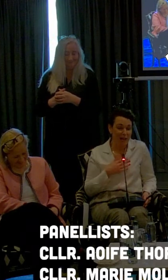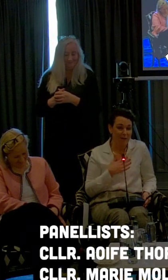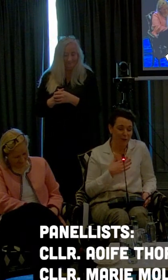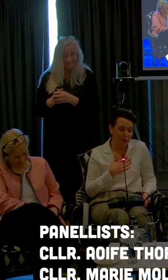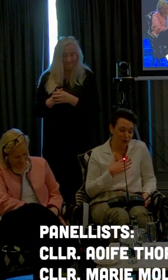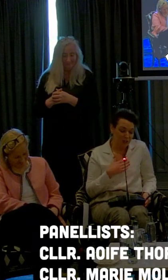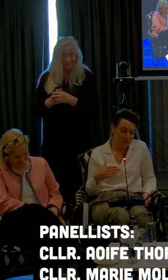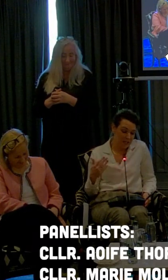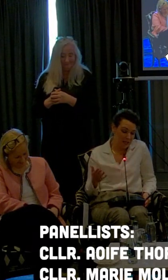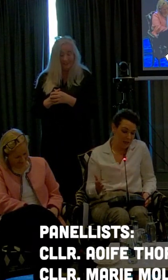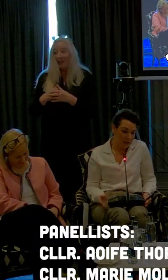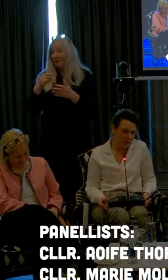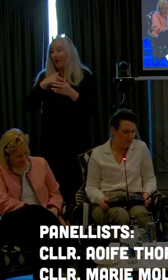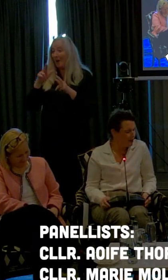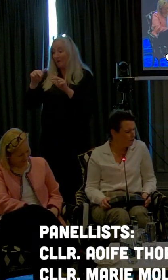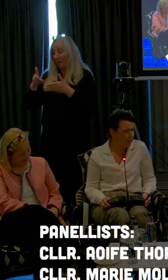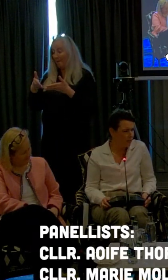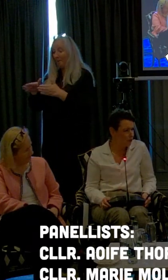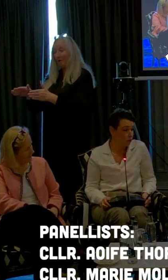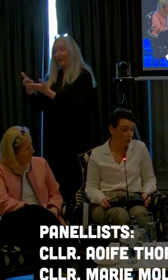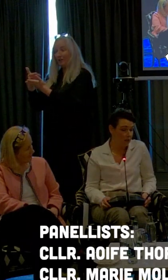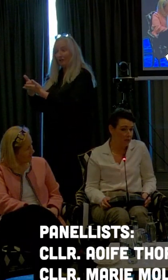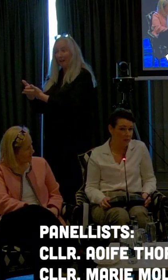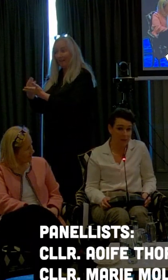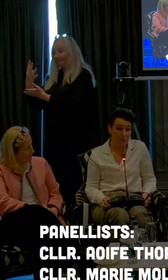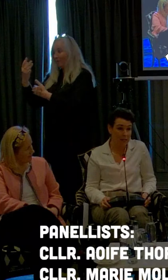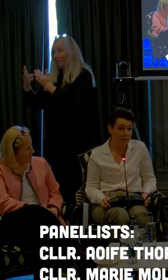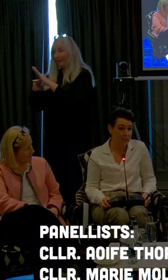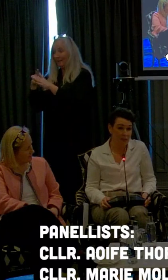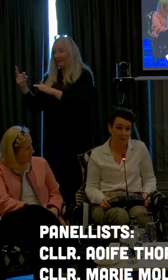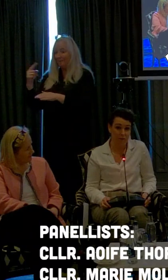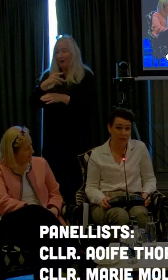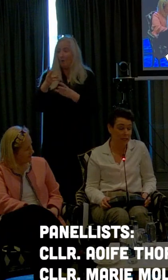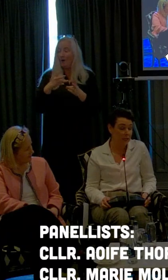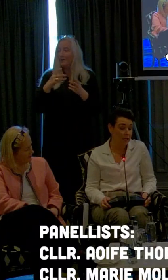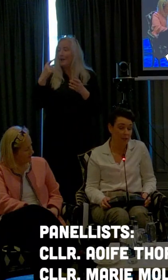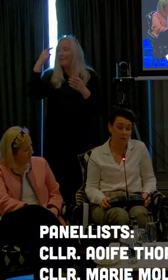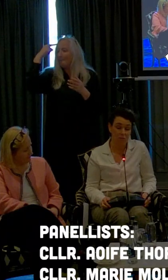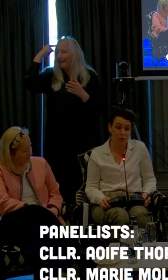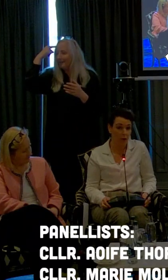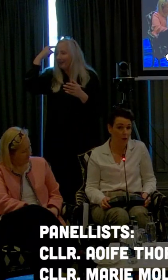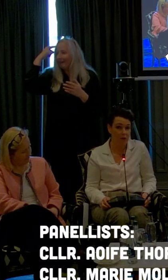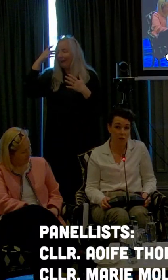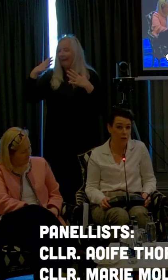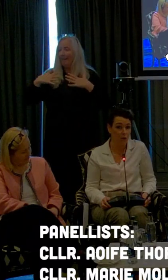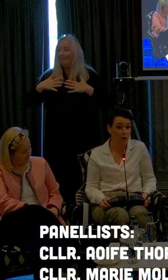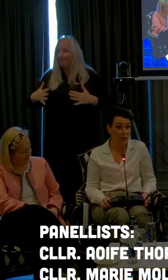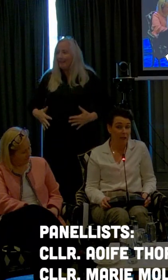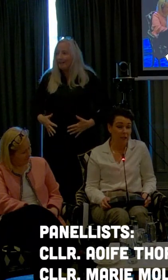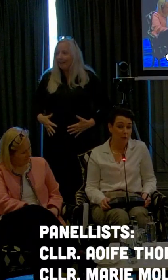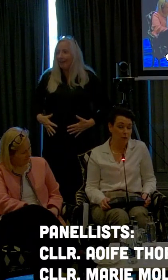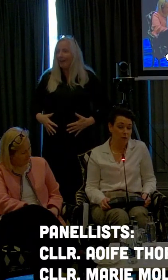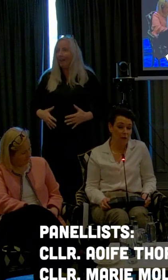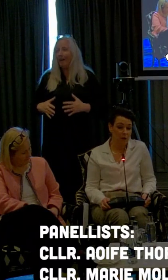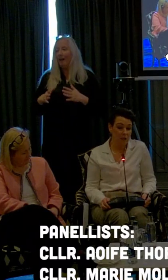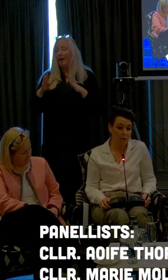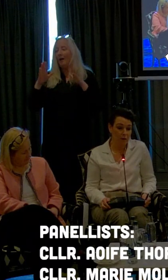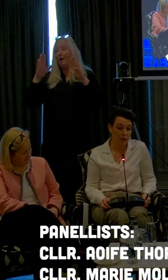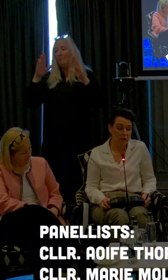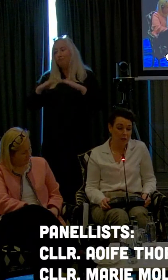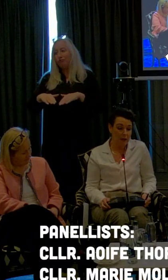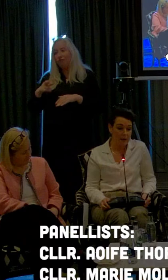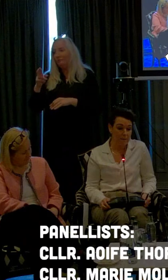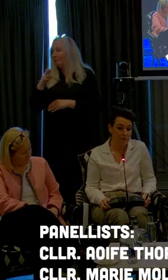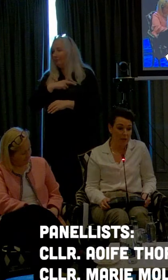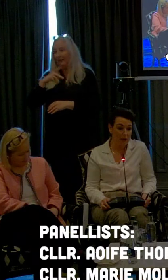enough to have a third child. But I really struggled, like, and mentally and physically. It was really, really